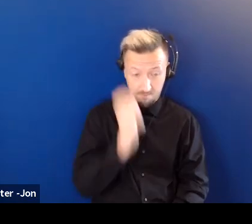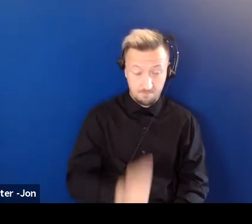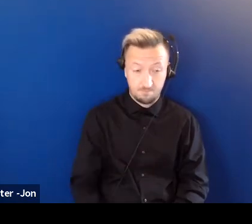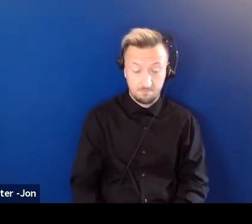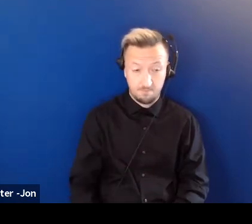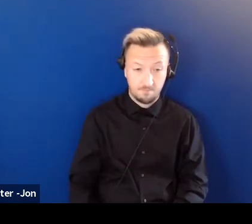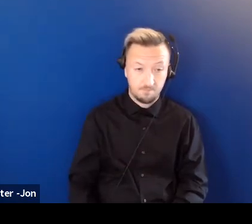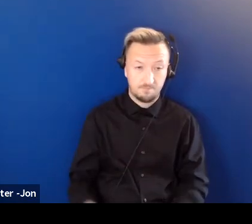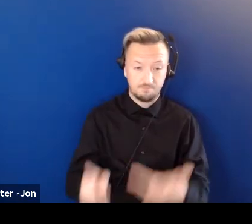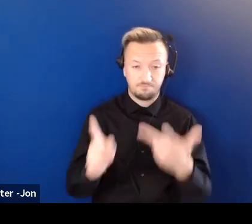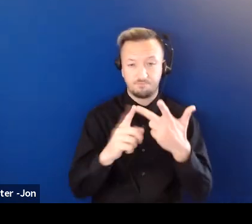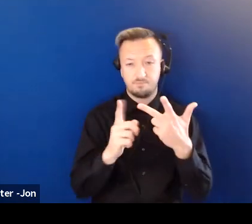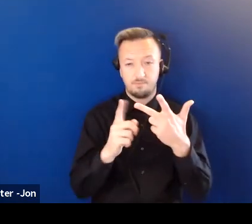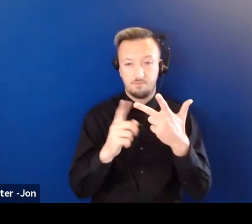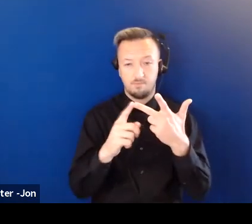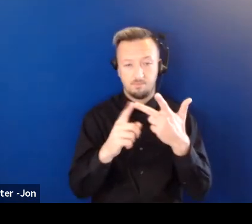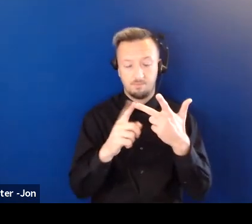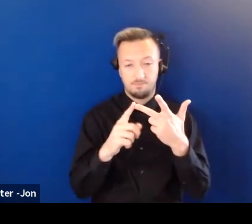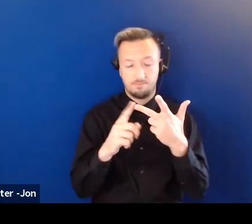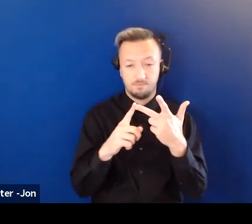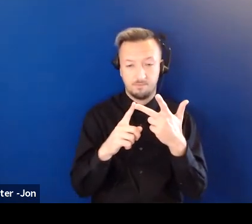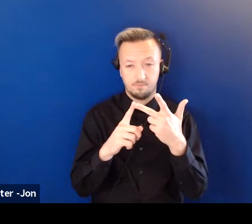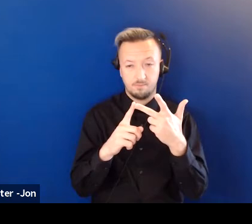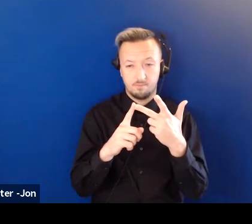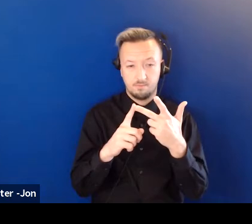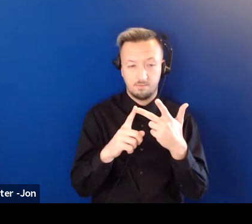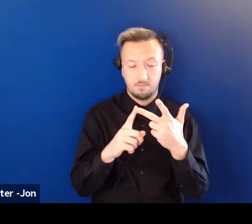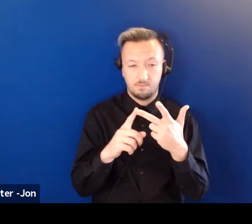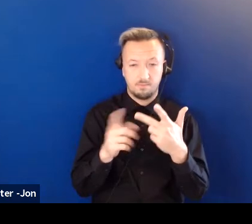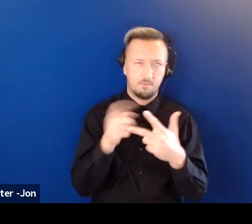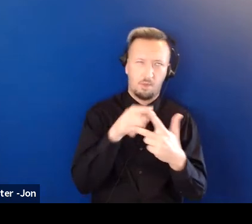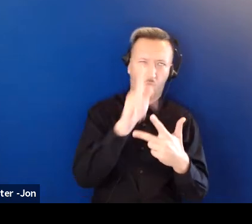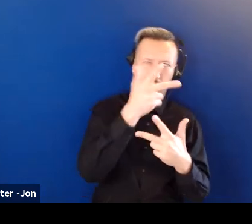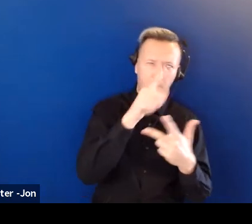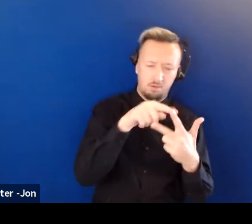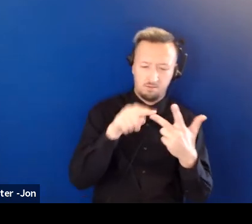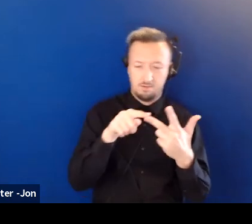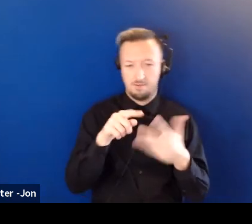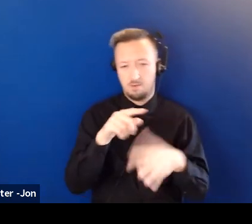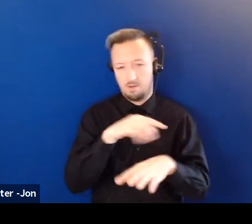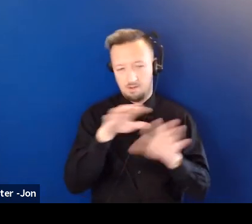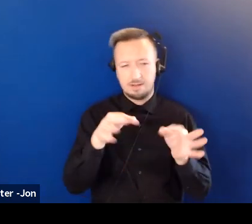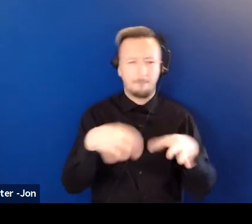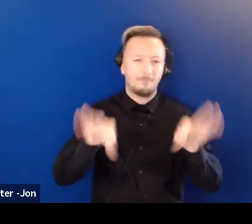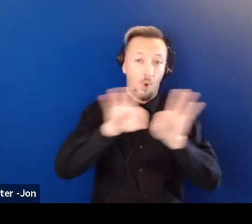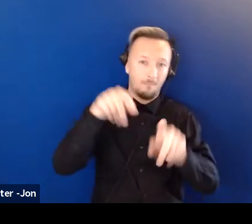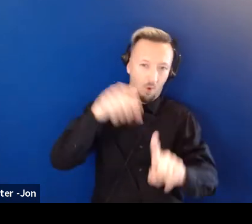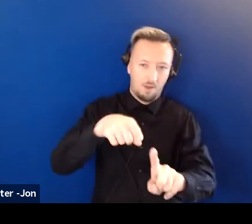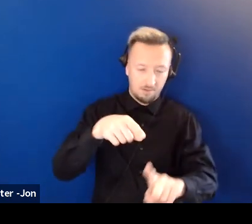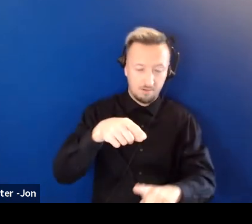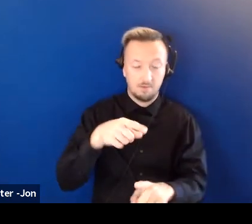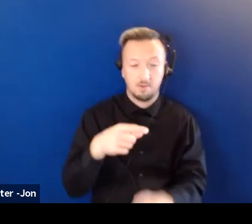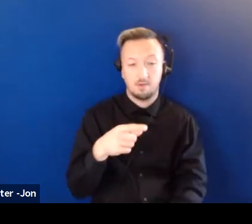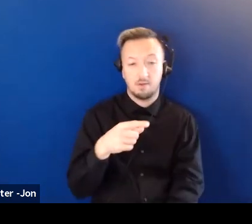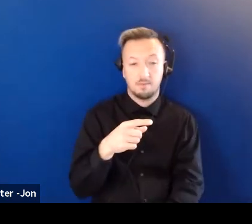The third point that we made, sorry, I said third point before, but this is like the third major point that we wanted to make